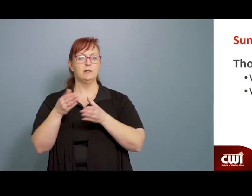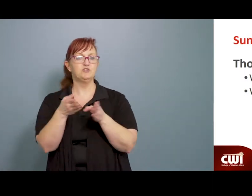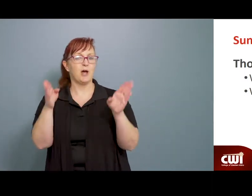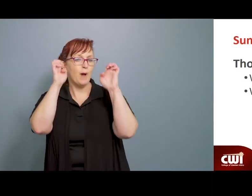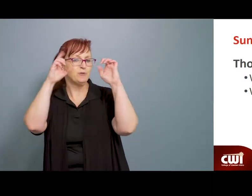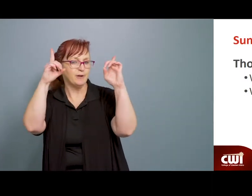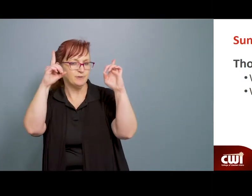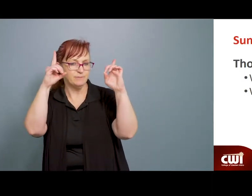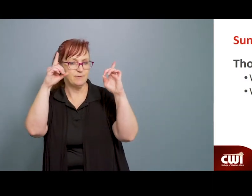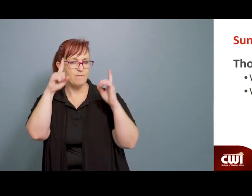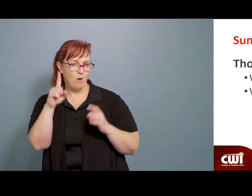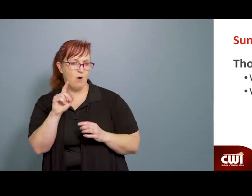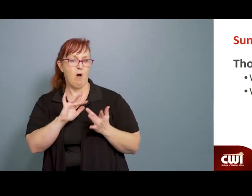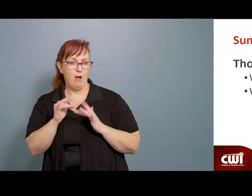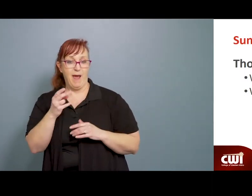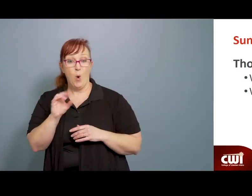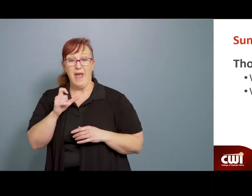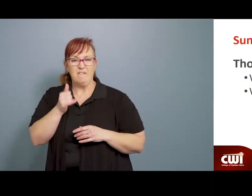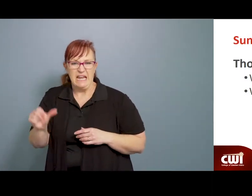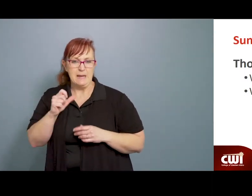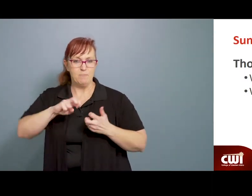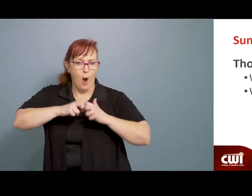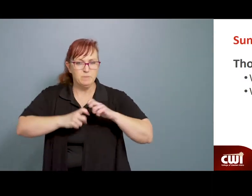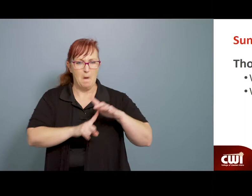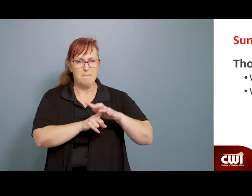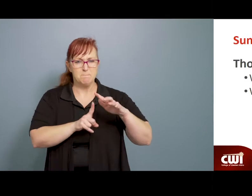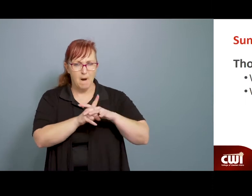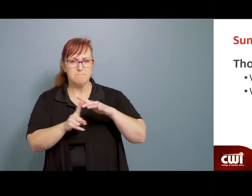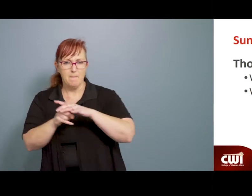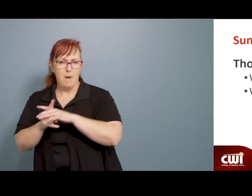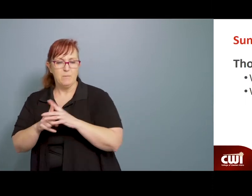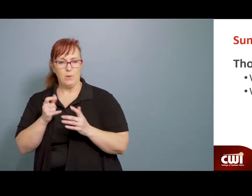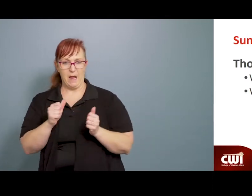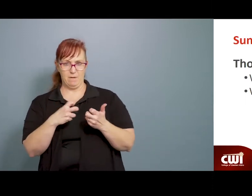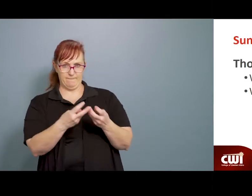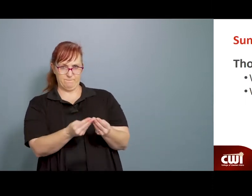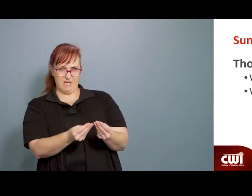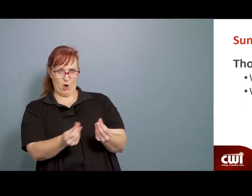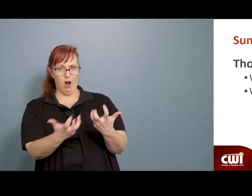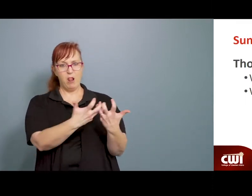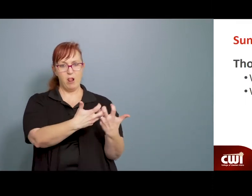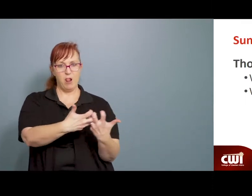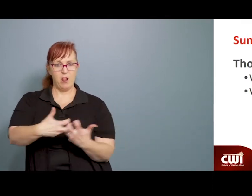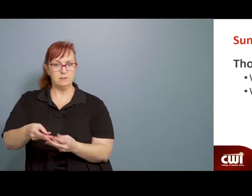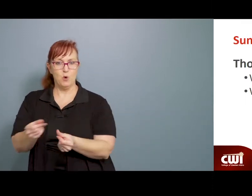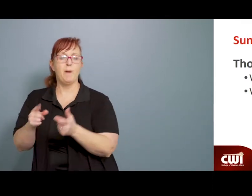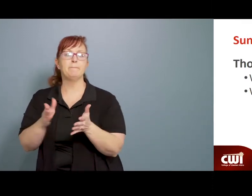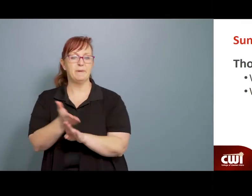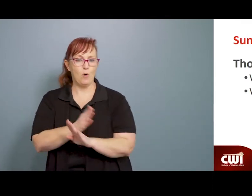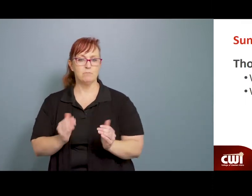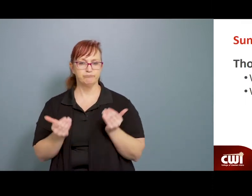any snafus or problems that emerge through it, or things that we need to finesse before